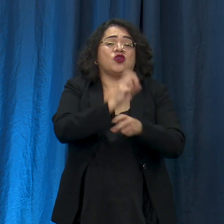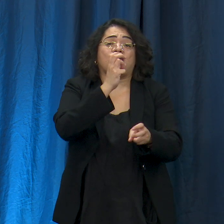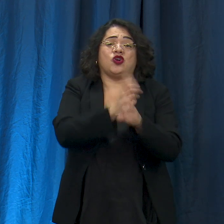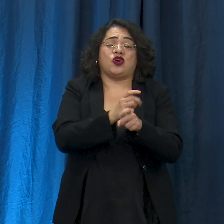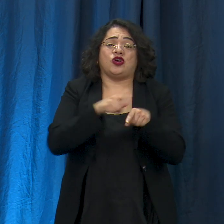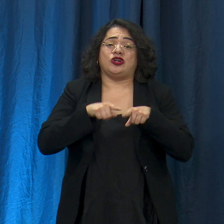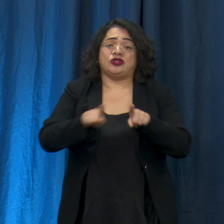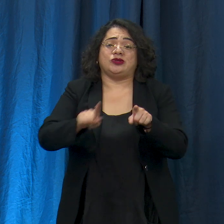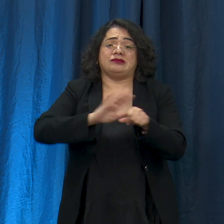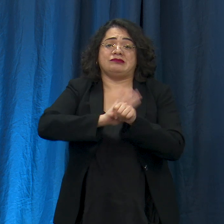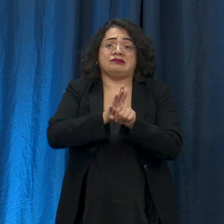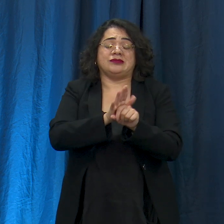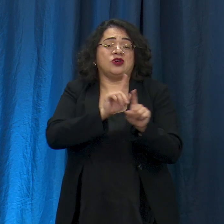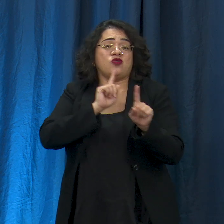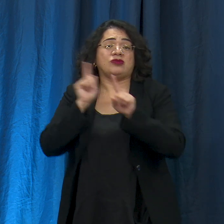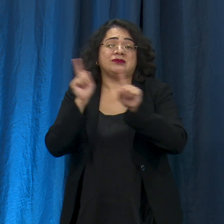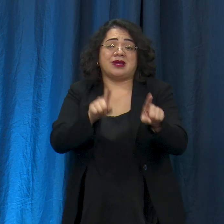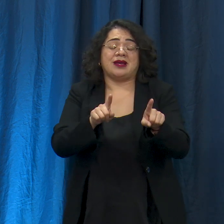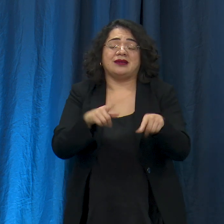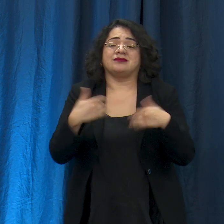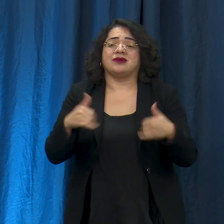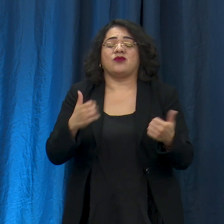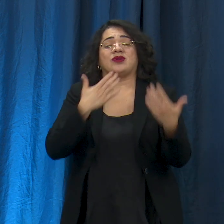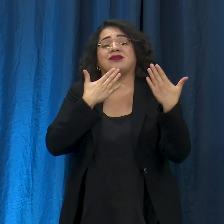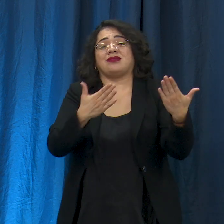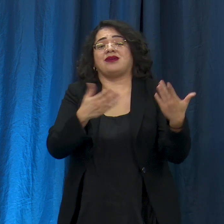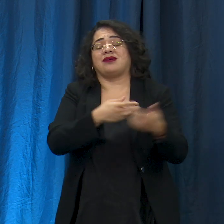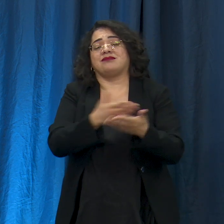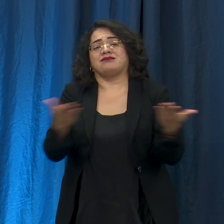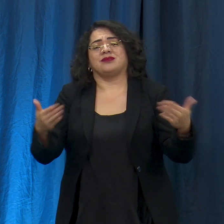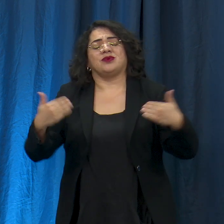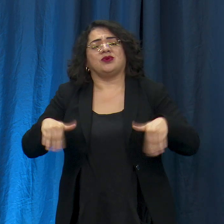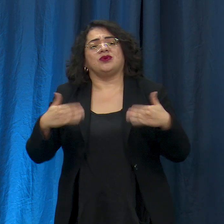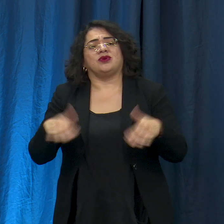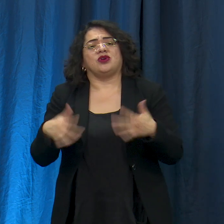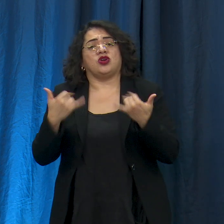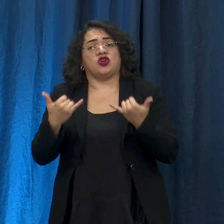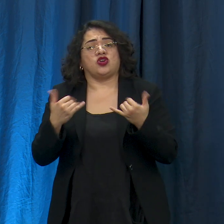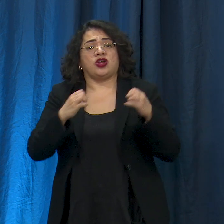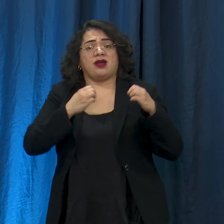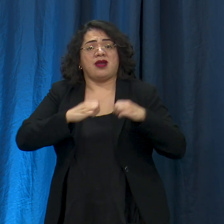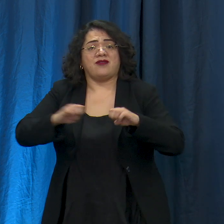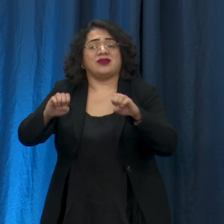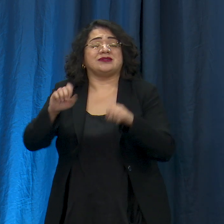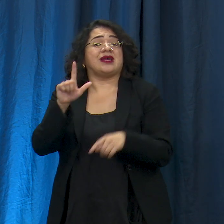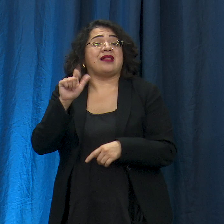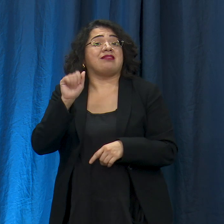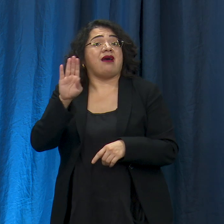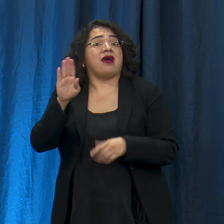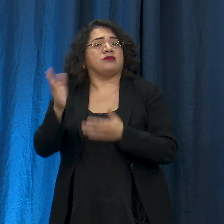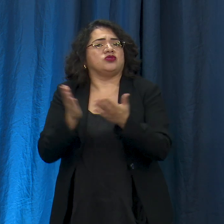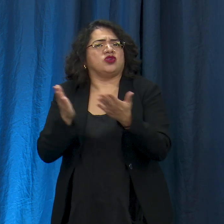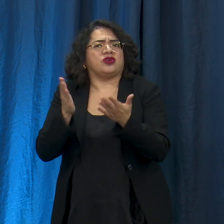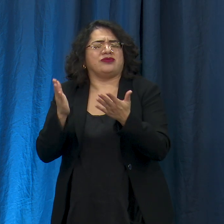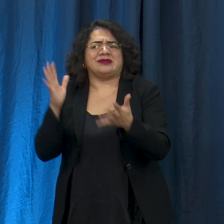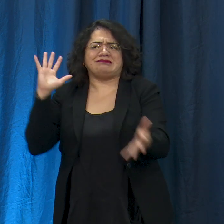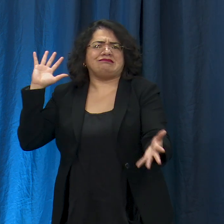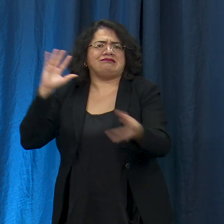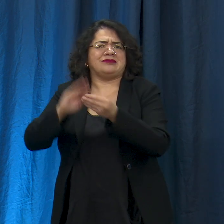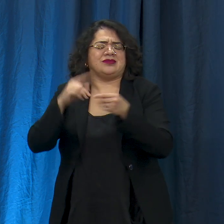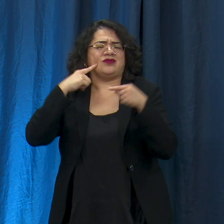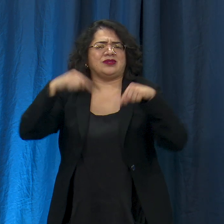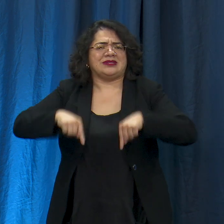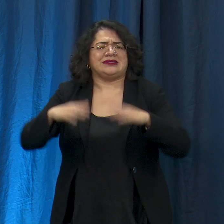and I personally want to thank them for all their hard work, their current efforts, and for many other laboratory services that they provide to the